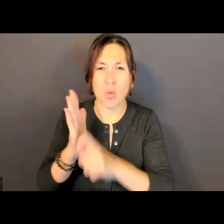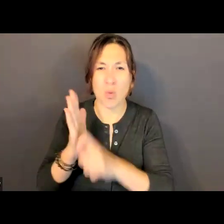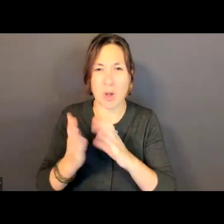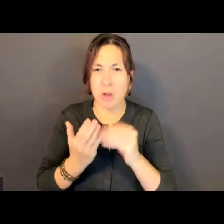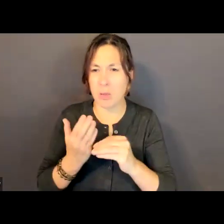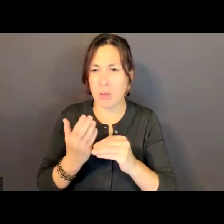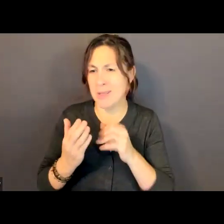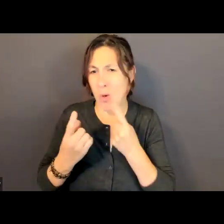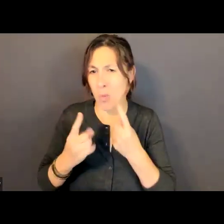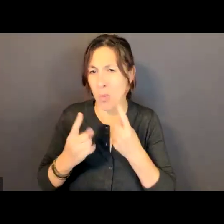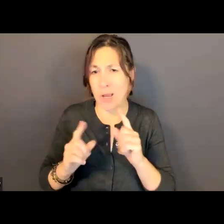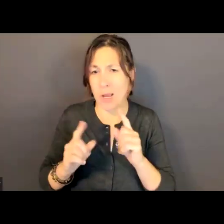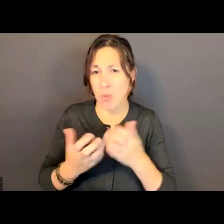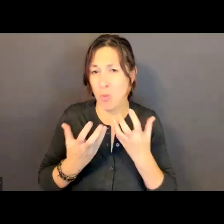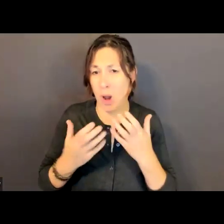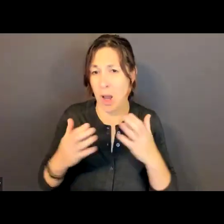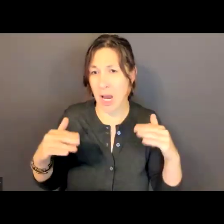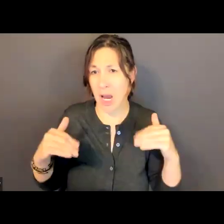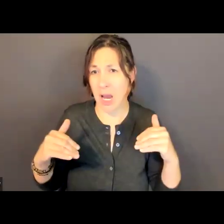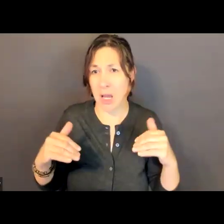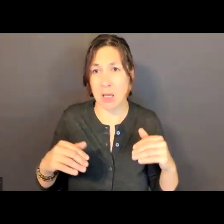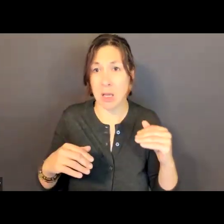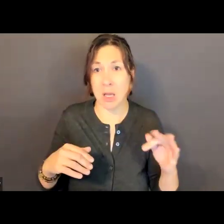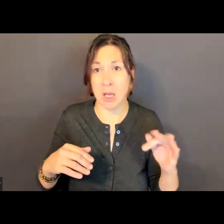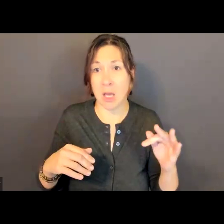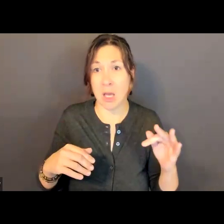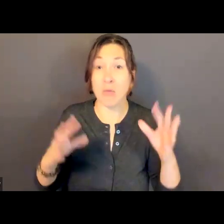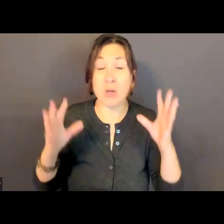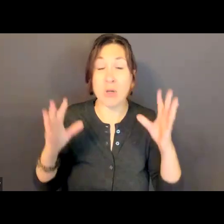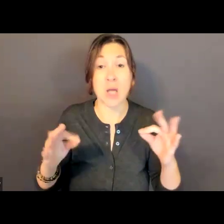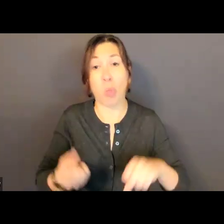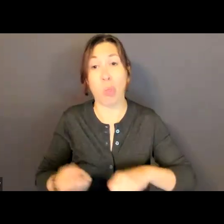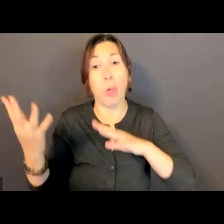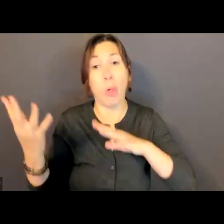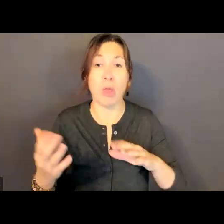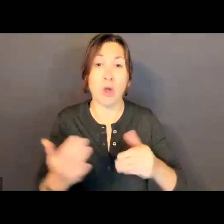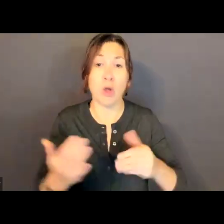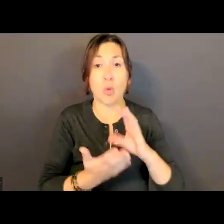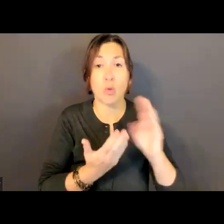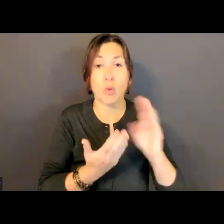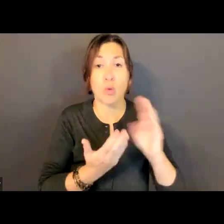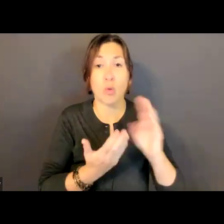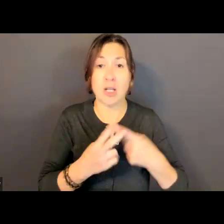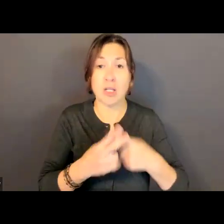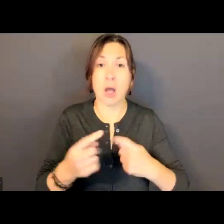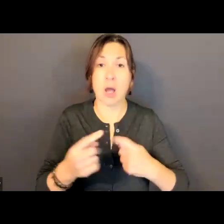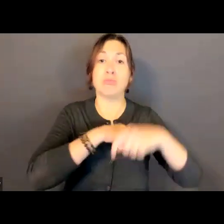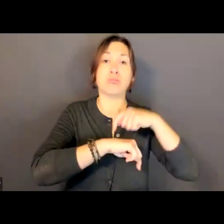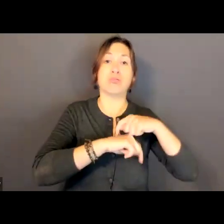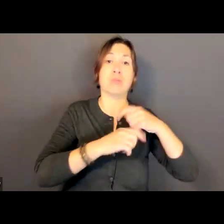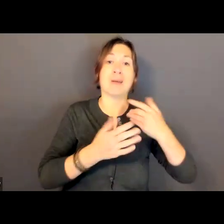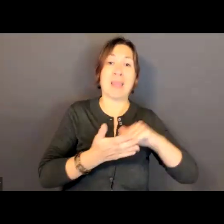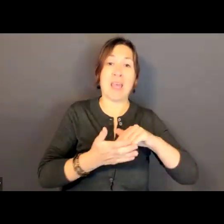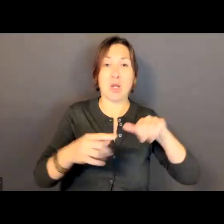yet. If we just flipped it for another curriculum, we'd be back at step one. We have to train everyone. We have to